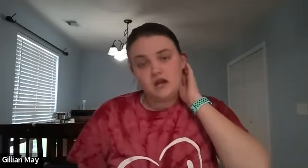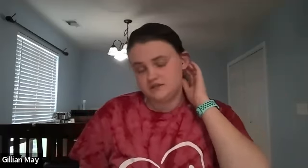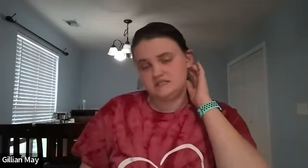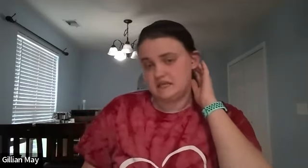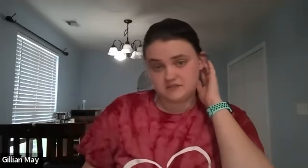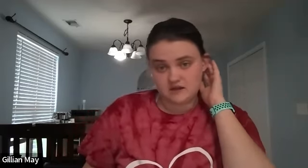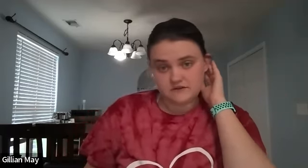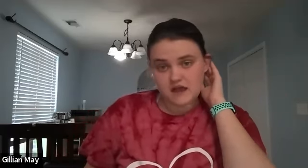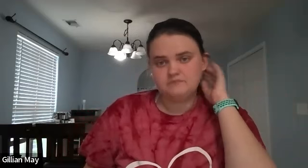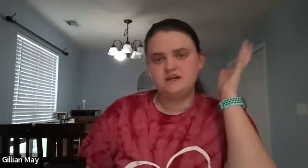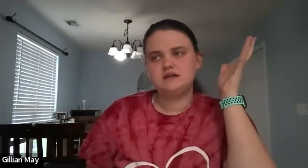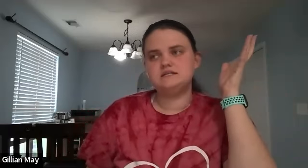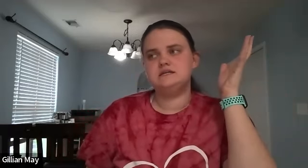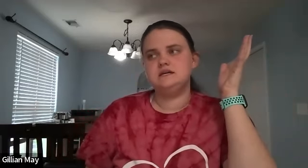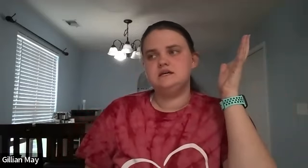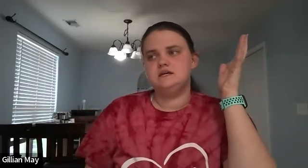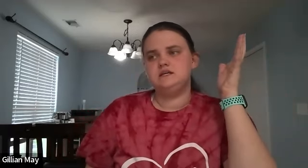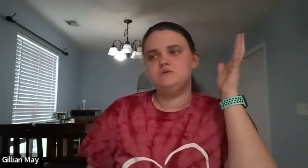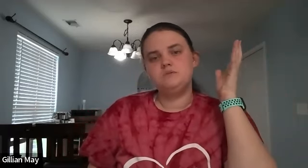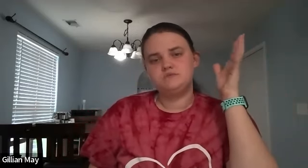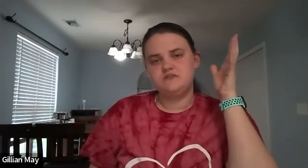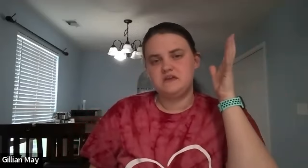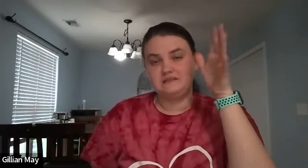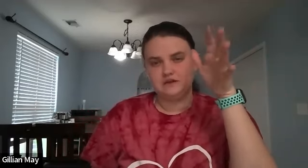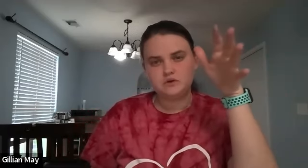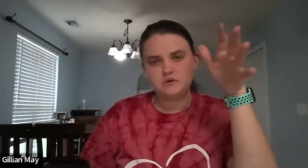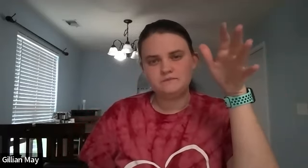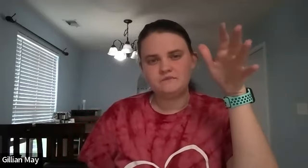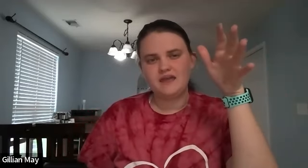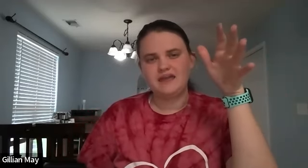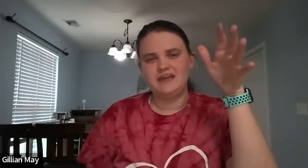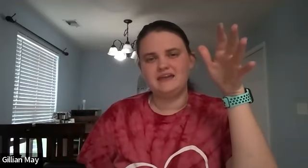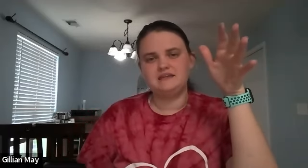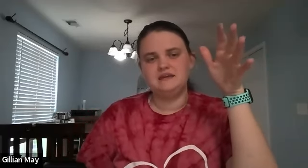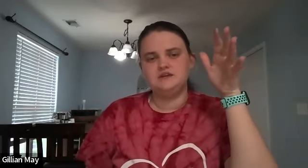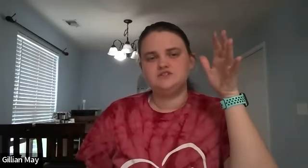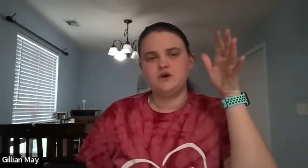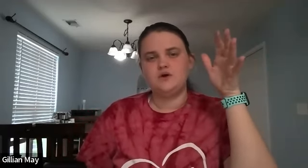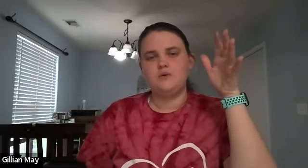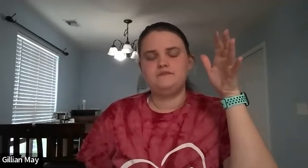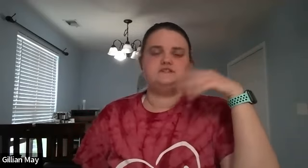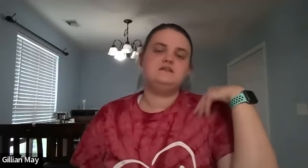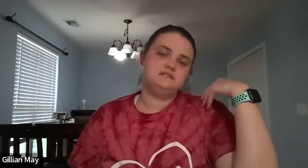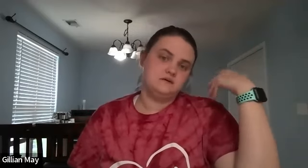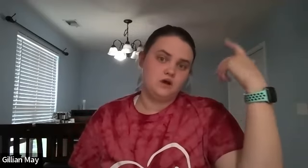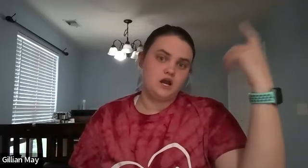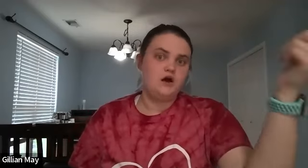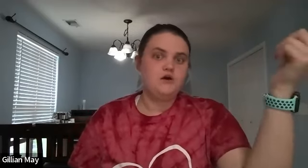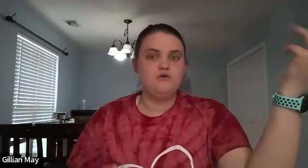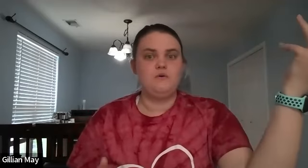use the same sign for that, because you almost want to think literal. And so if you're telling someone, oh,